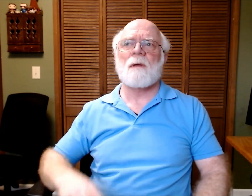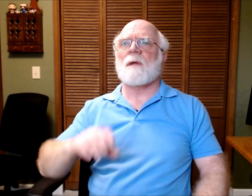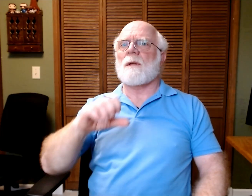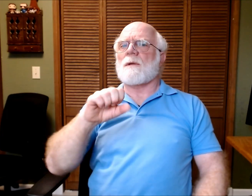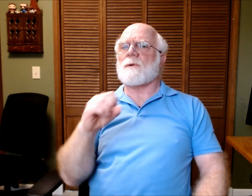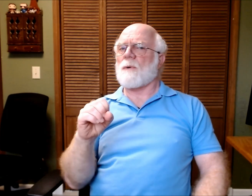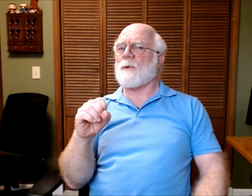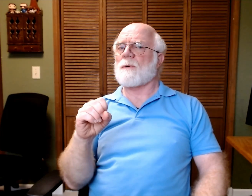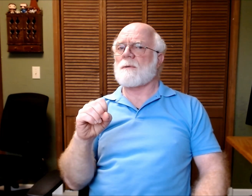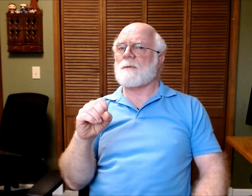So,